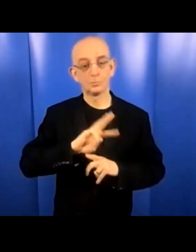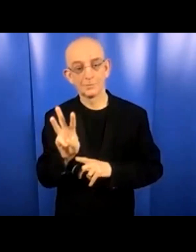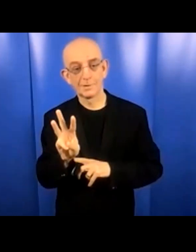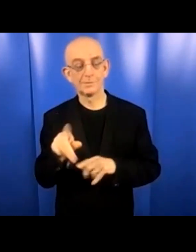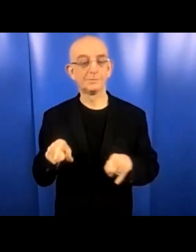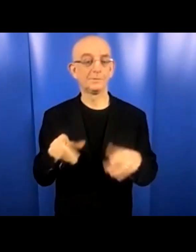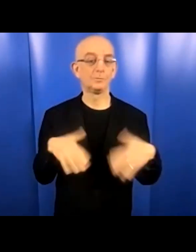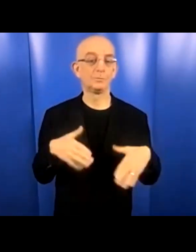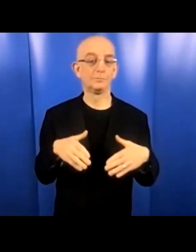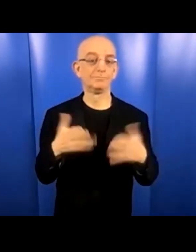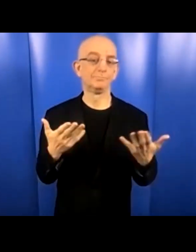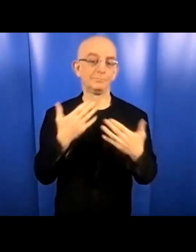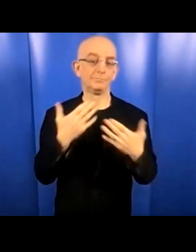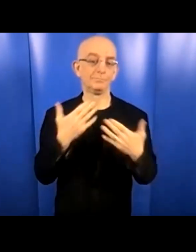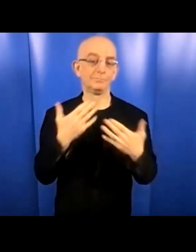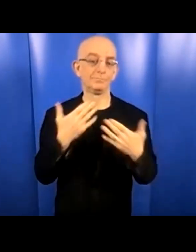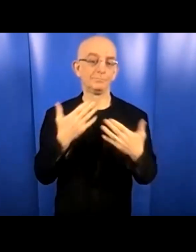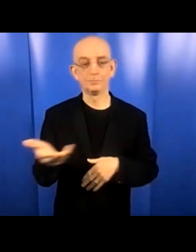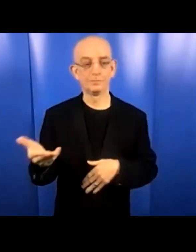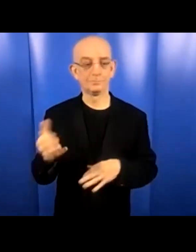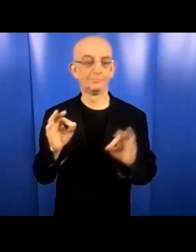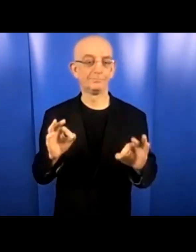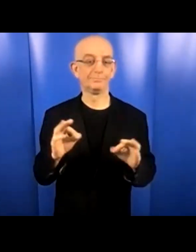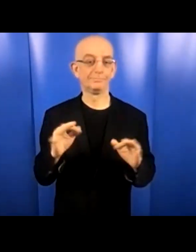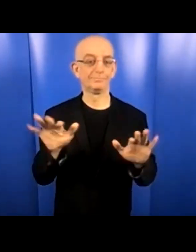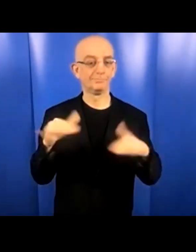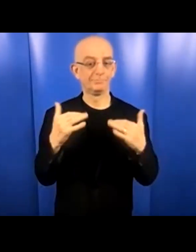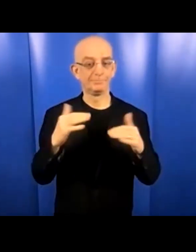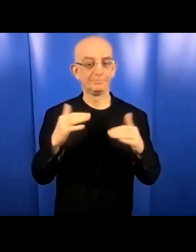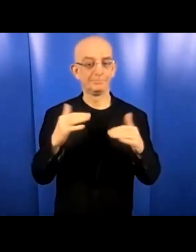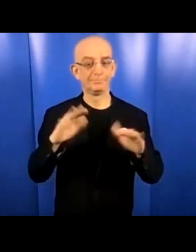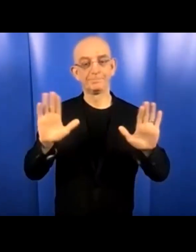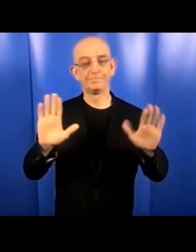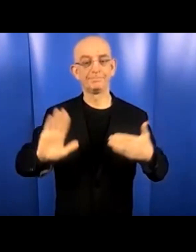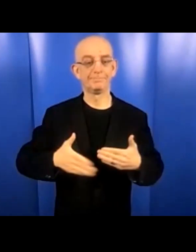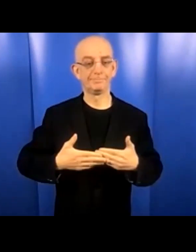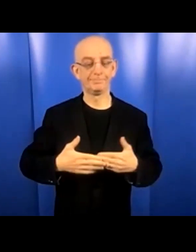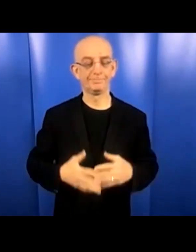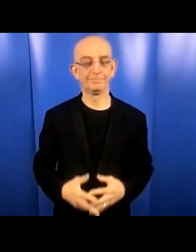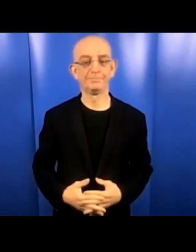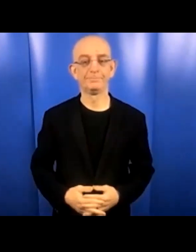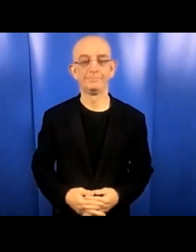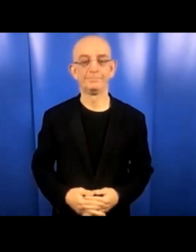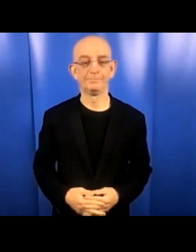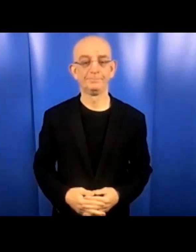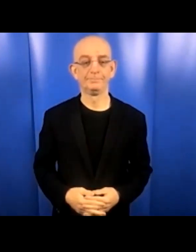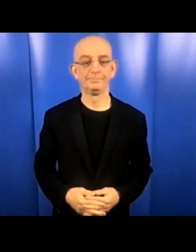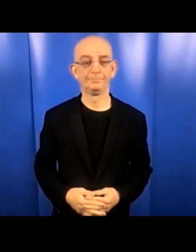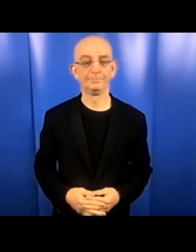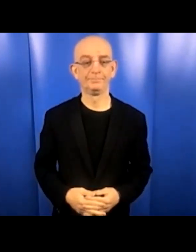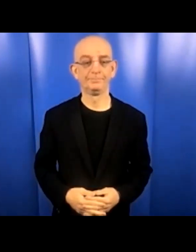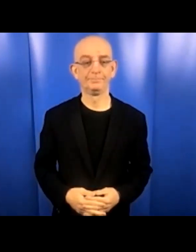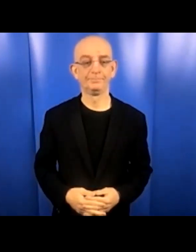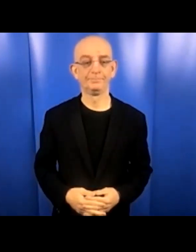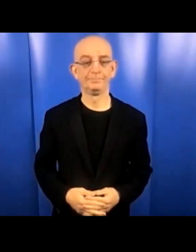thanks for joining us today. Bye-bye. Thank you. Bye-bye. Stay well. You